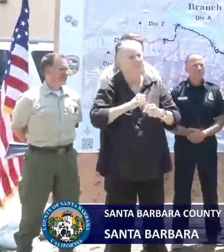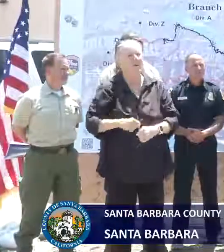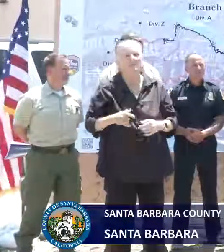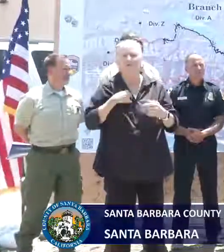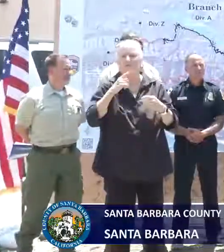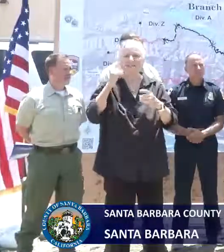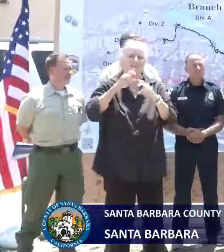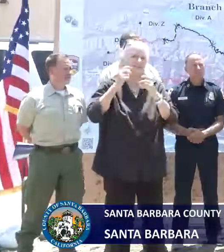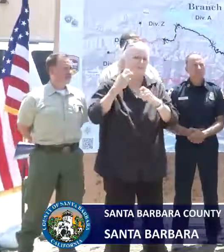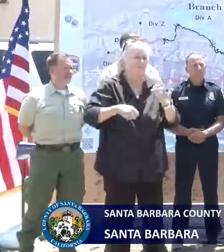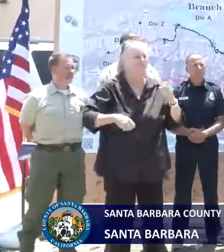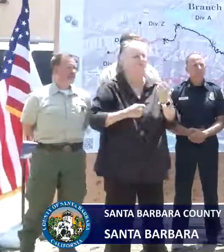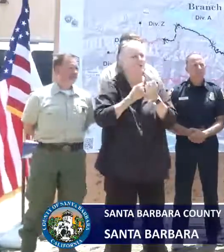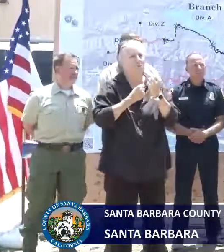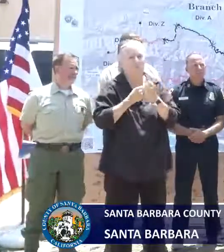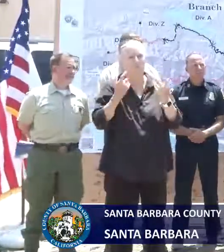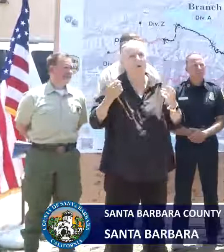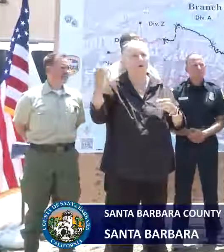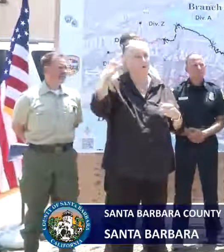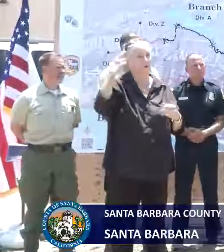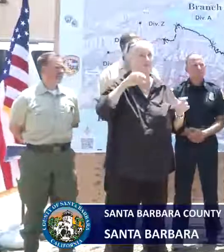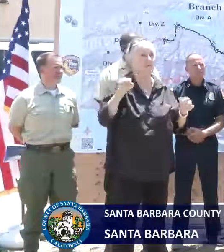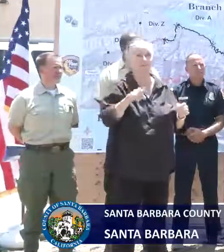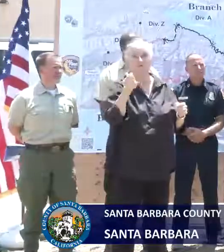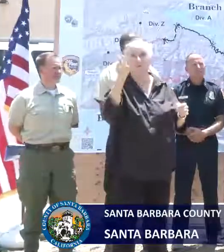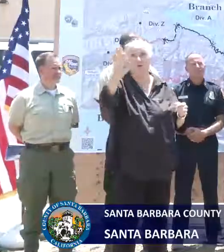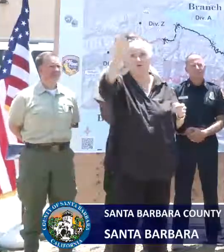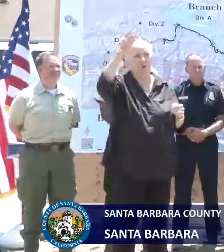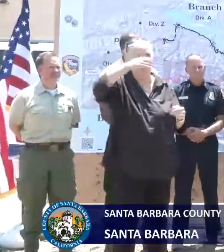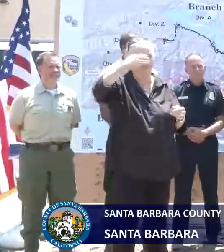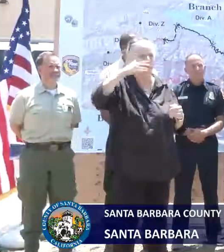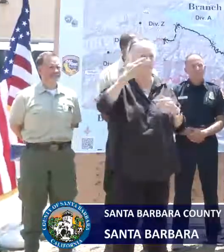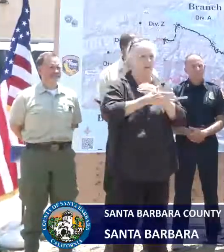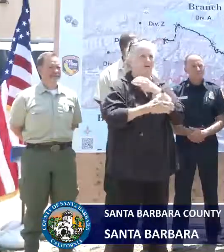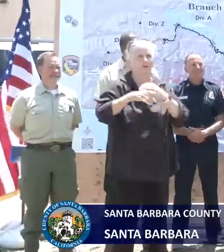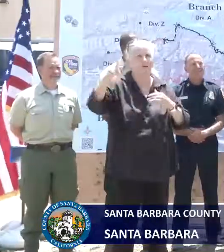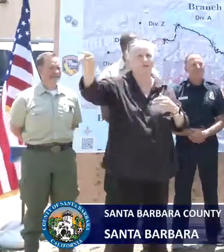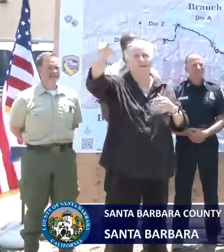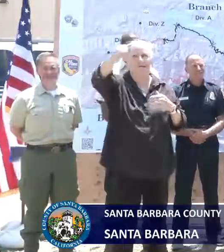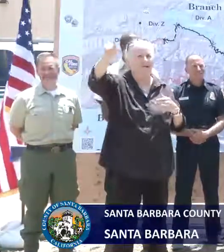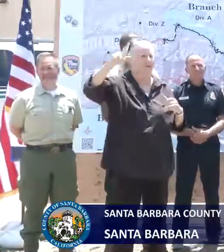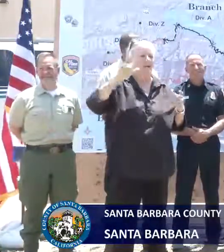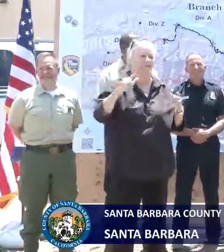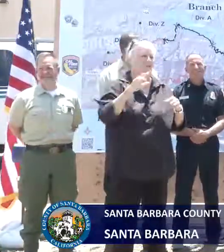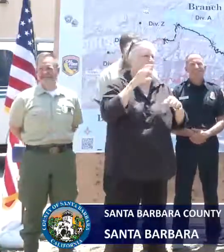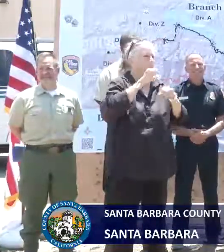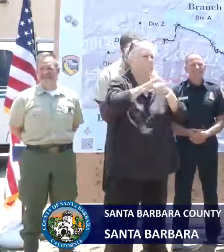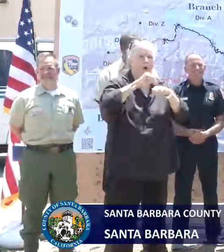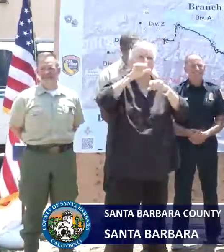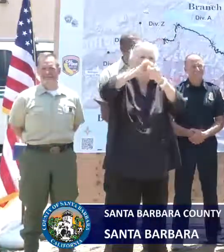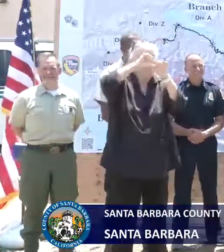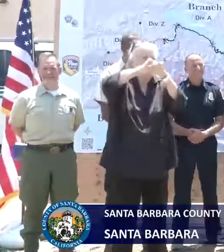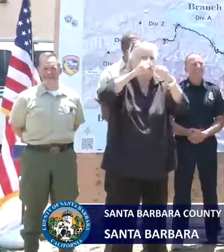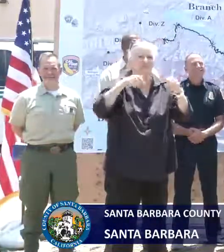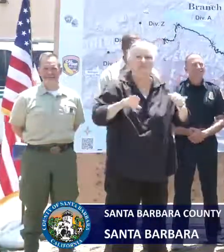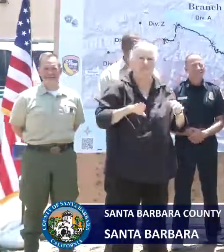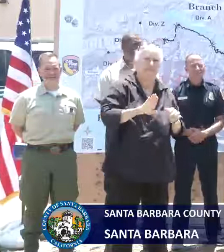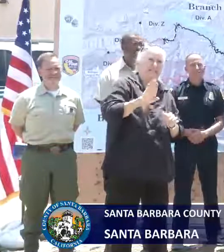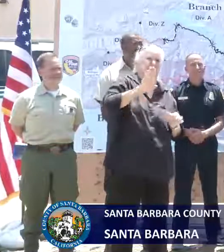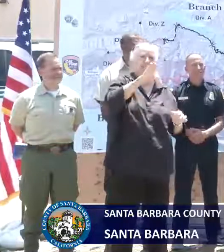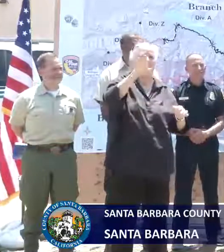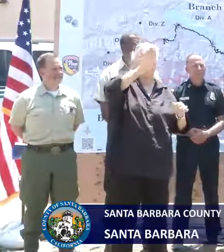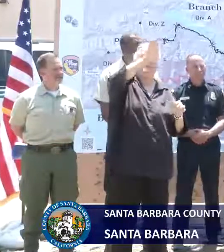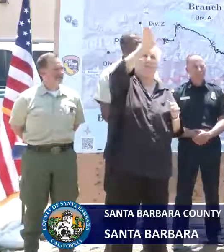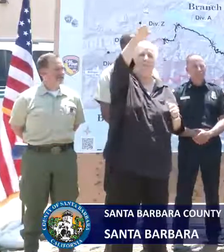can, there's probably a reason there's no trails on the front country of this piece of fire. It's very rocky, very steep, very hard